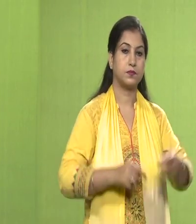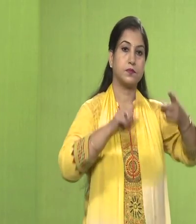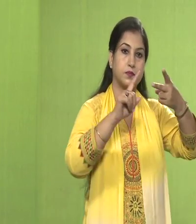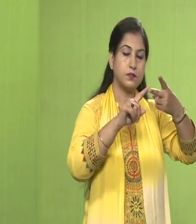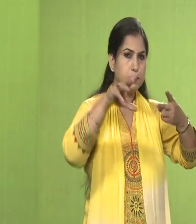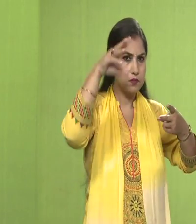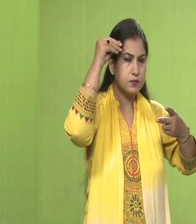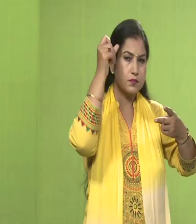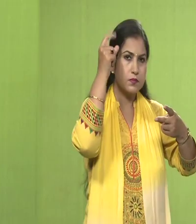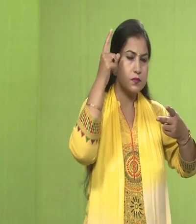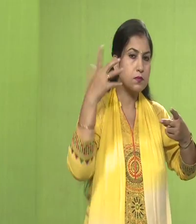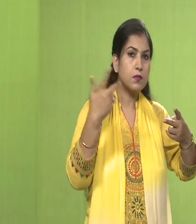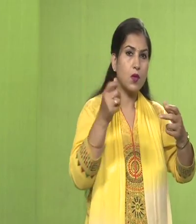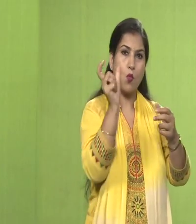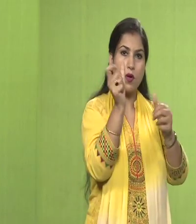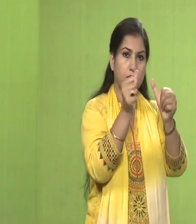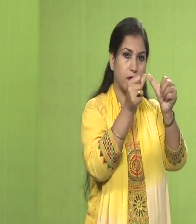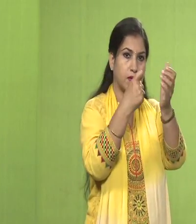We understood the meaning of astronomy